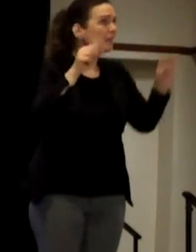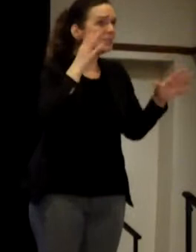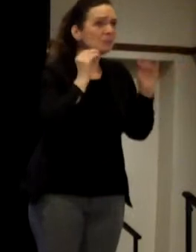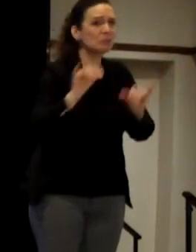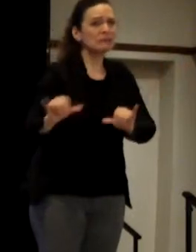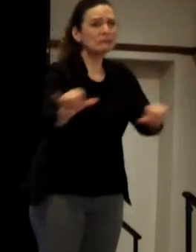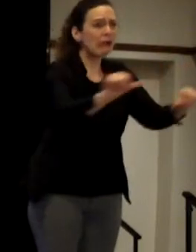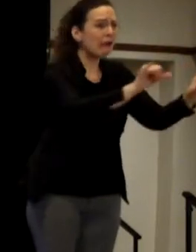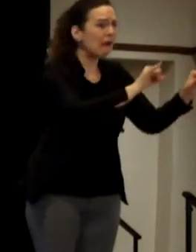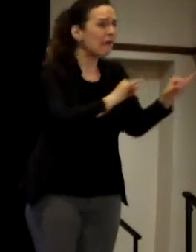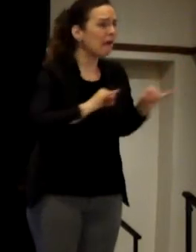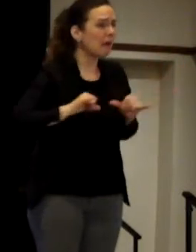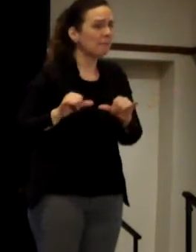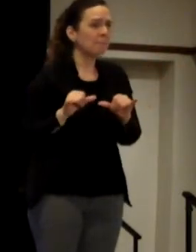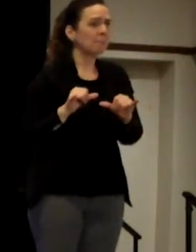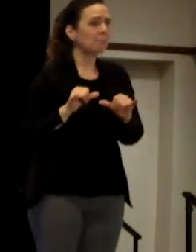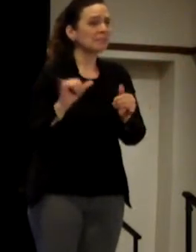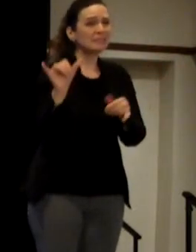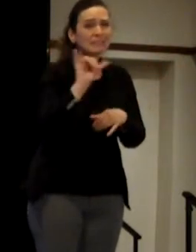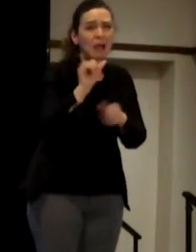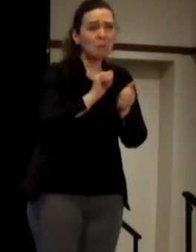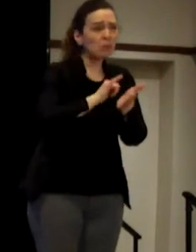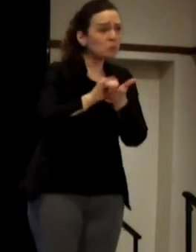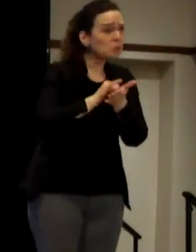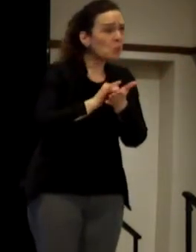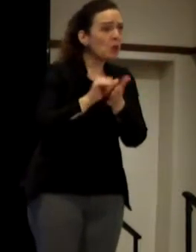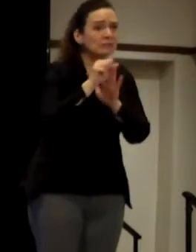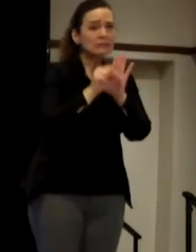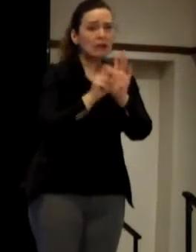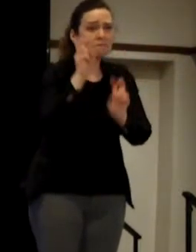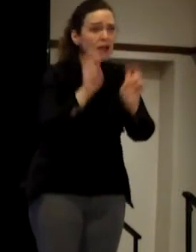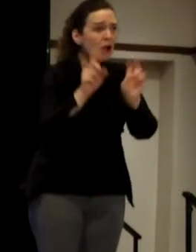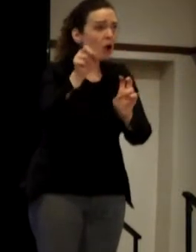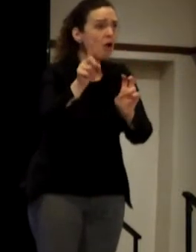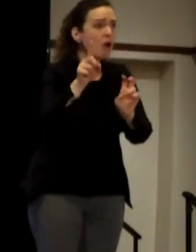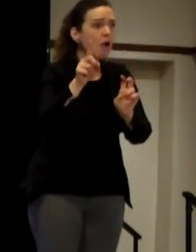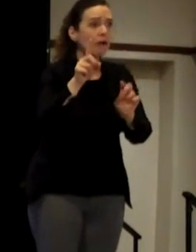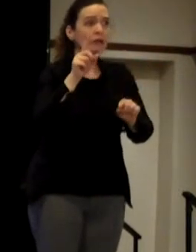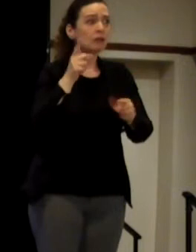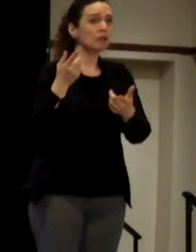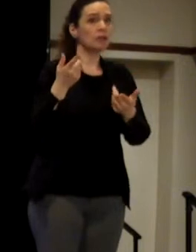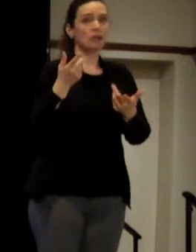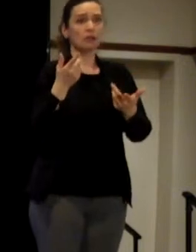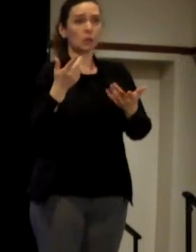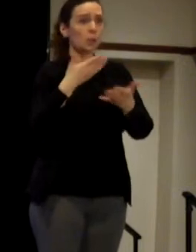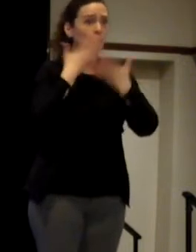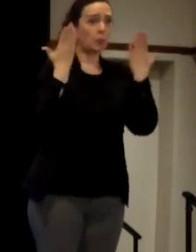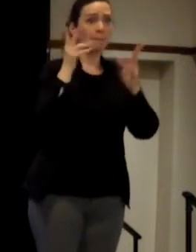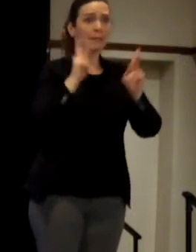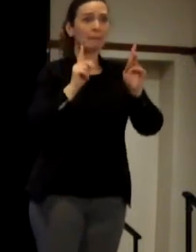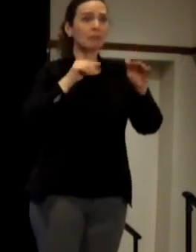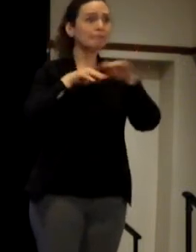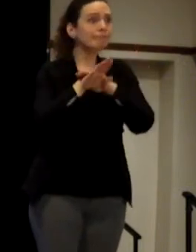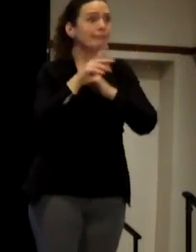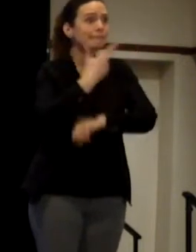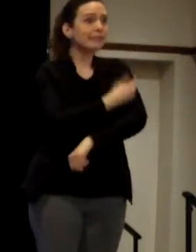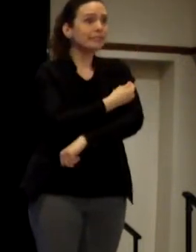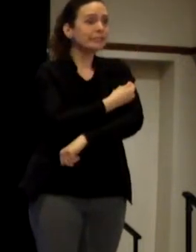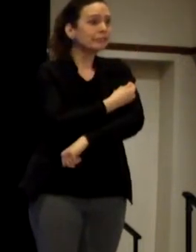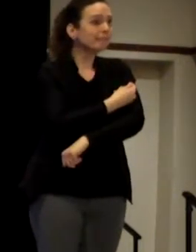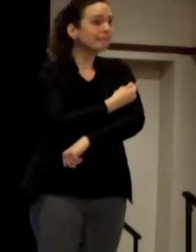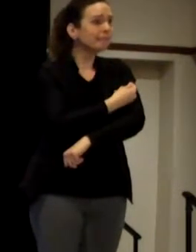shot. And you talked about the hiccups at SU. Do you support those younger adults getting vaccinated, and do you want